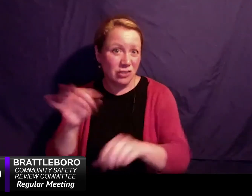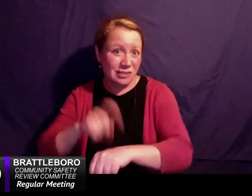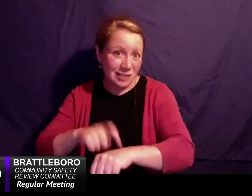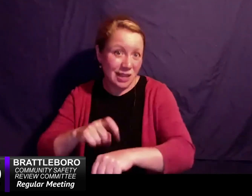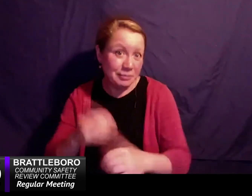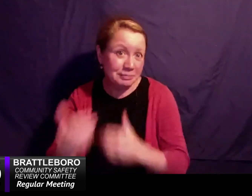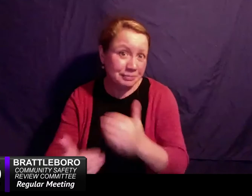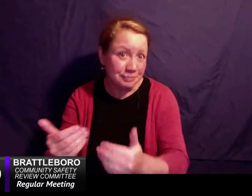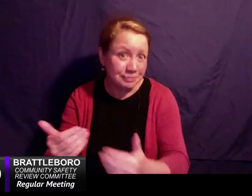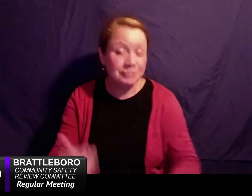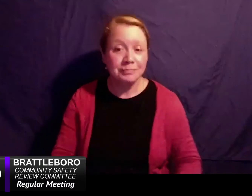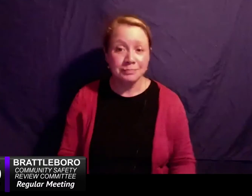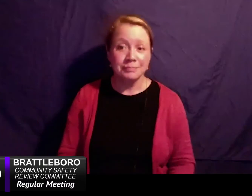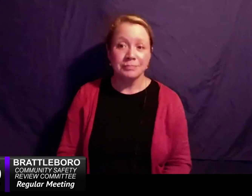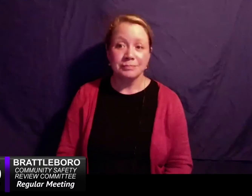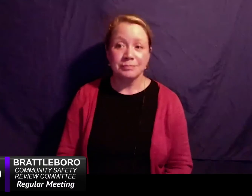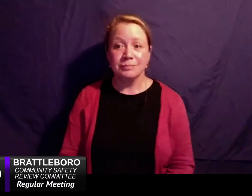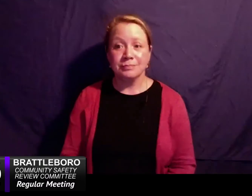forward.